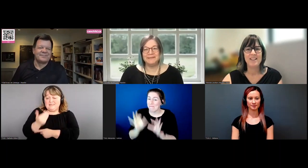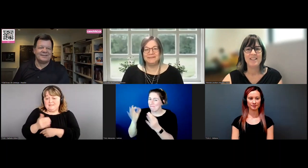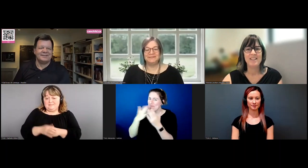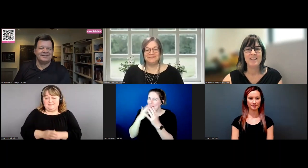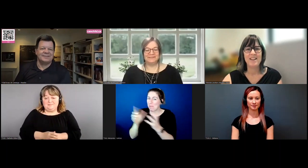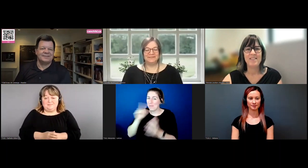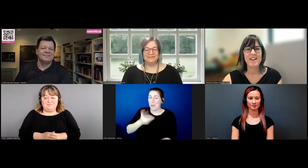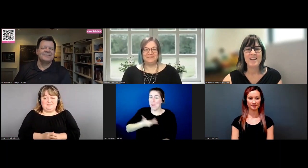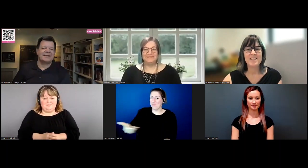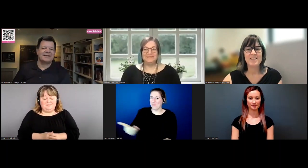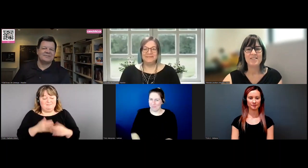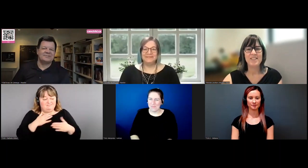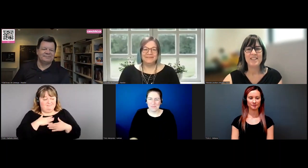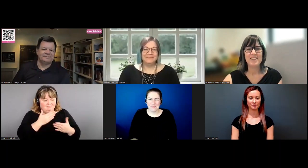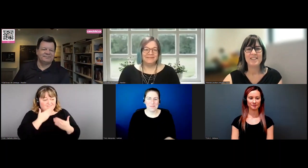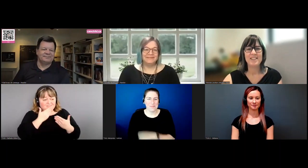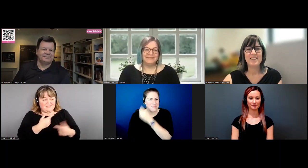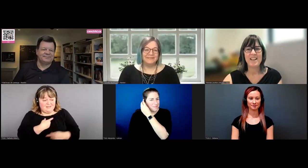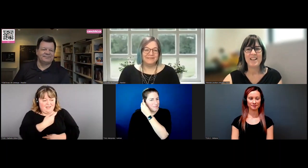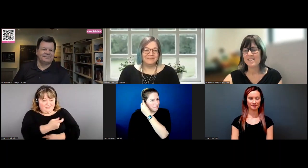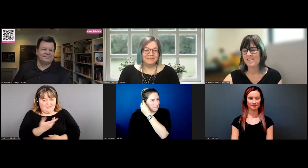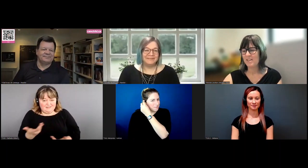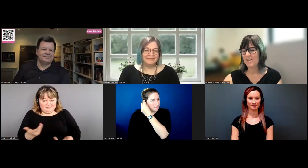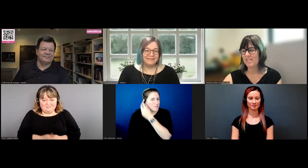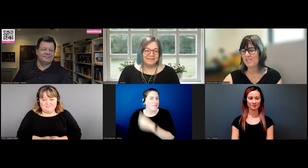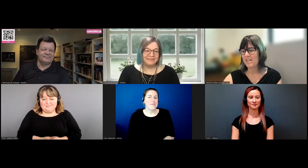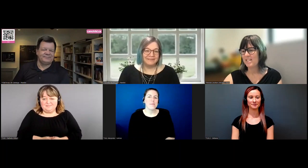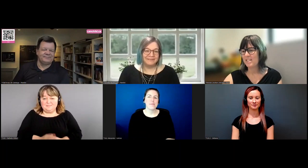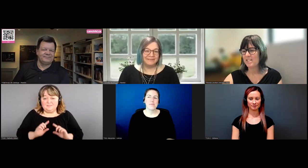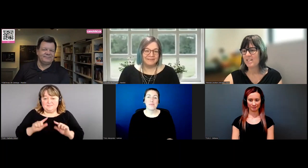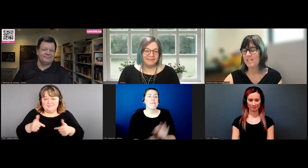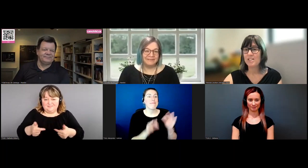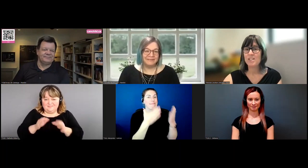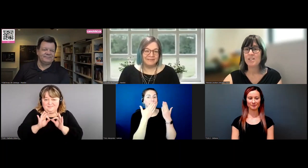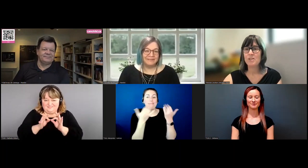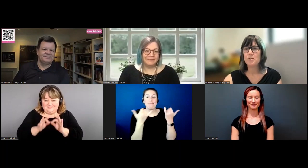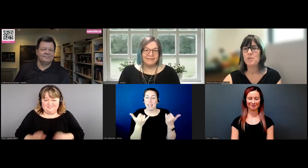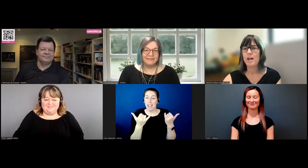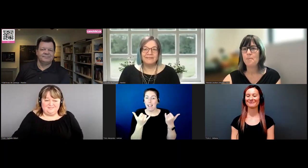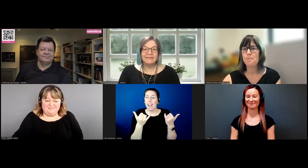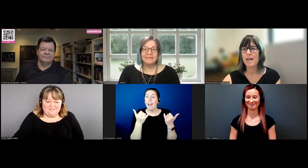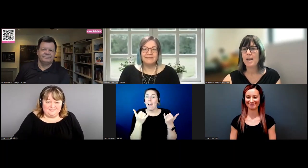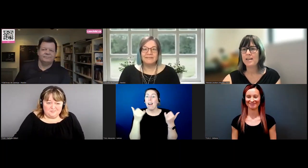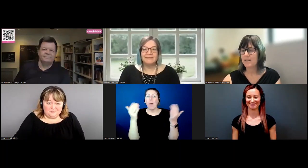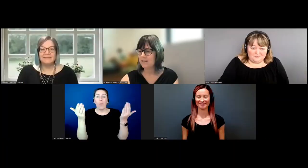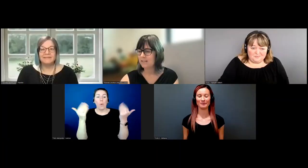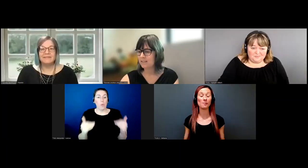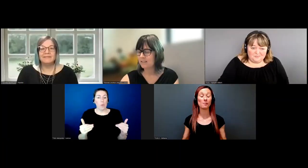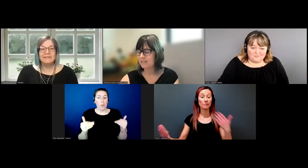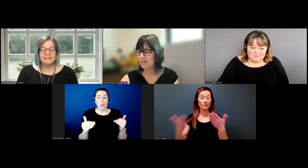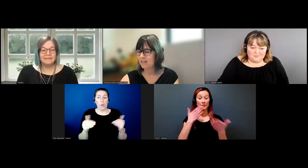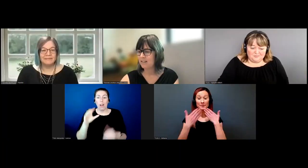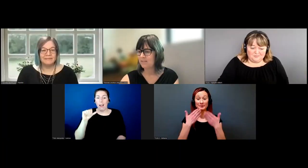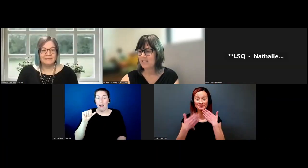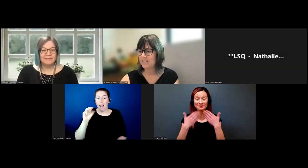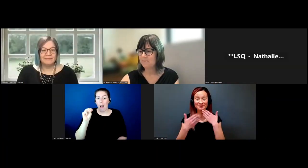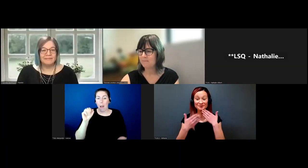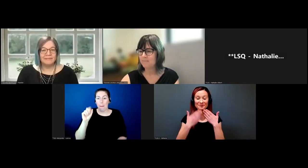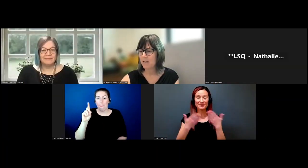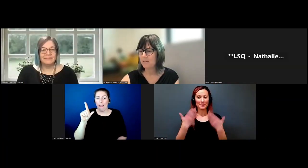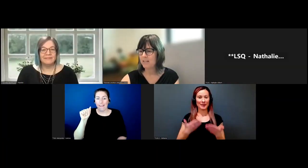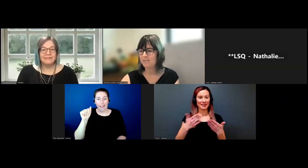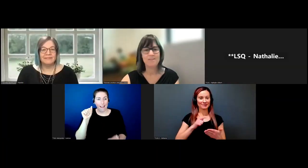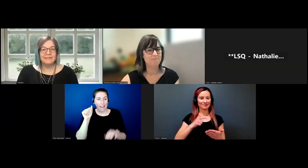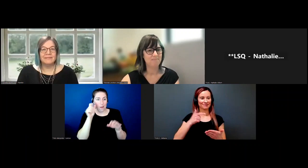me. All right. Thank you. Thanks. We're going to transition to Amanda Fenton,